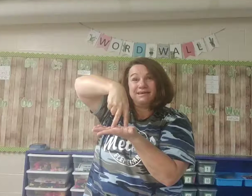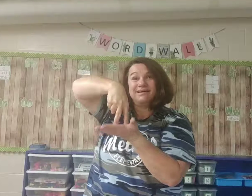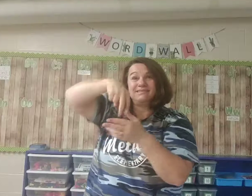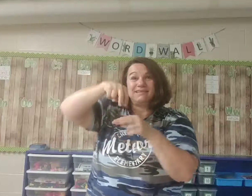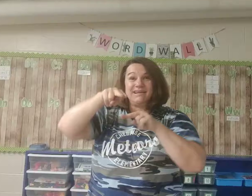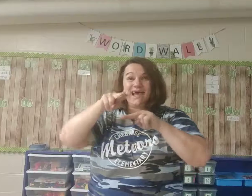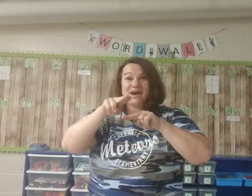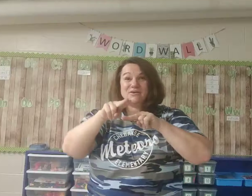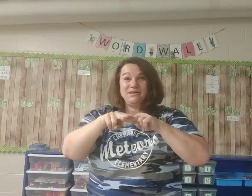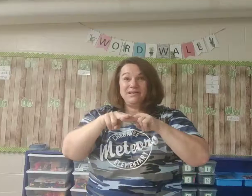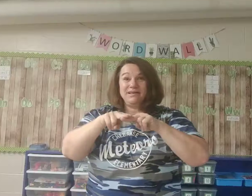Sit down,